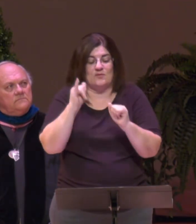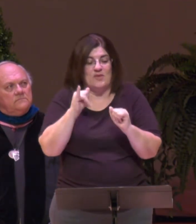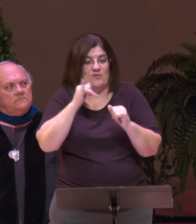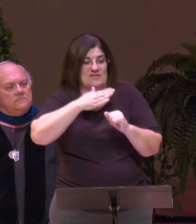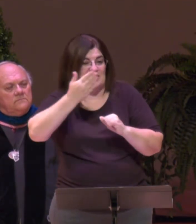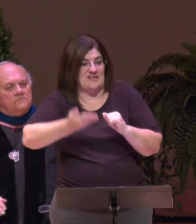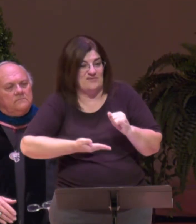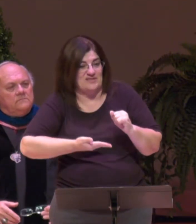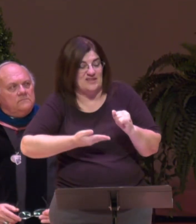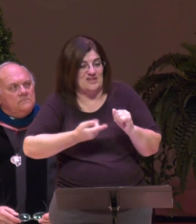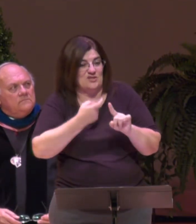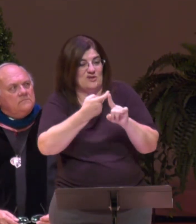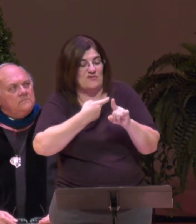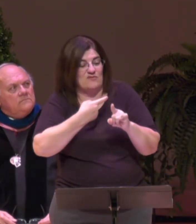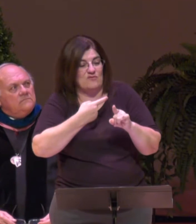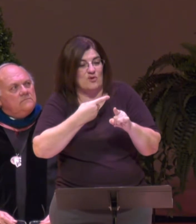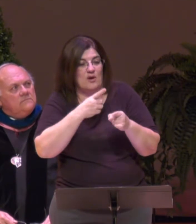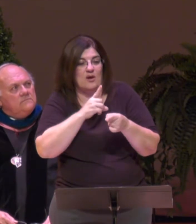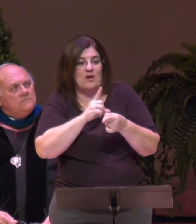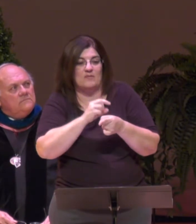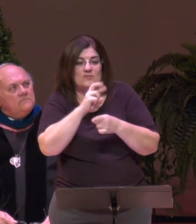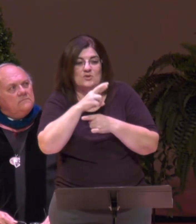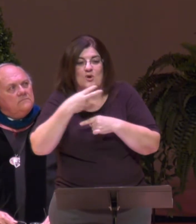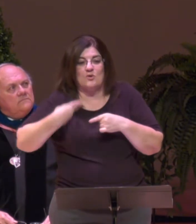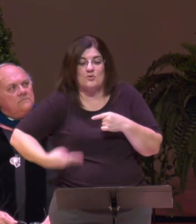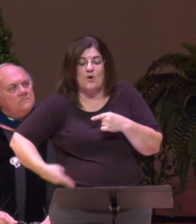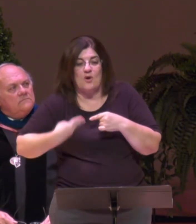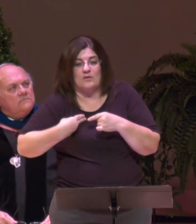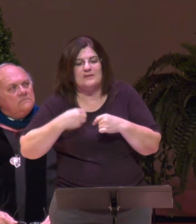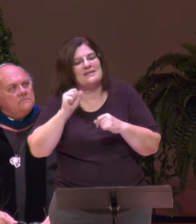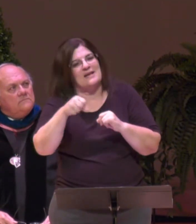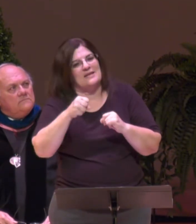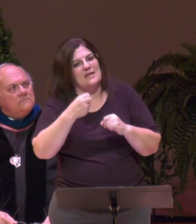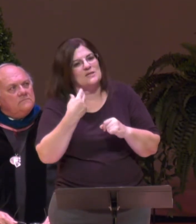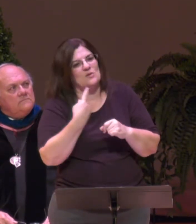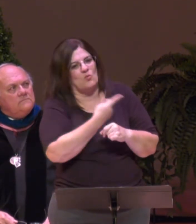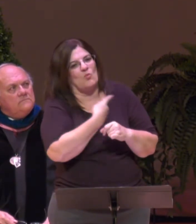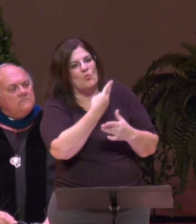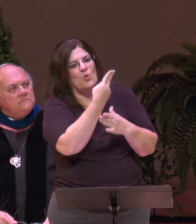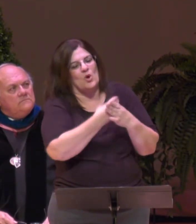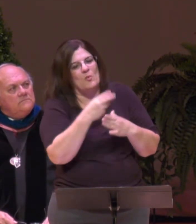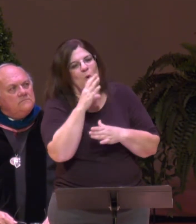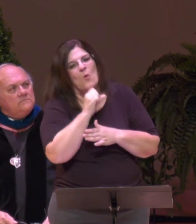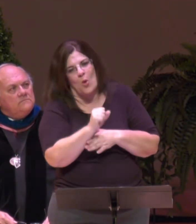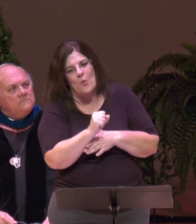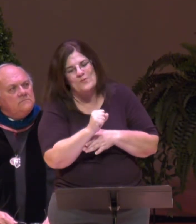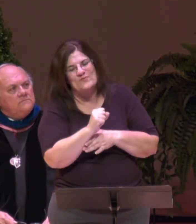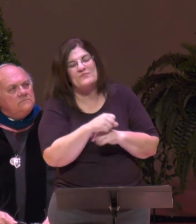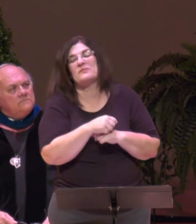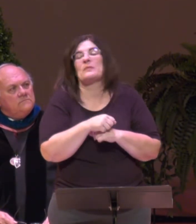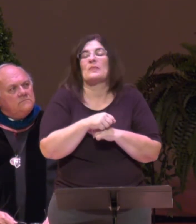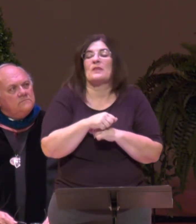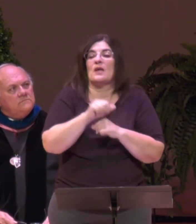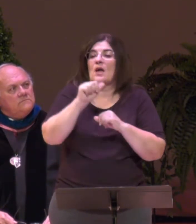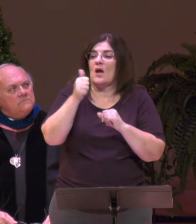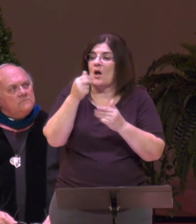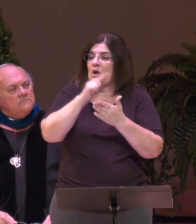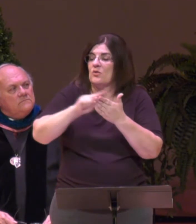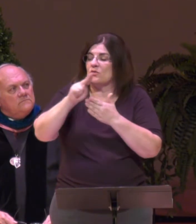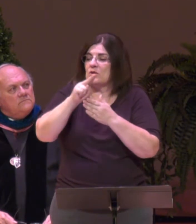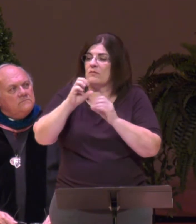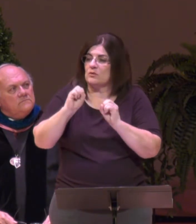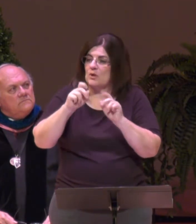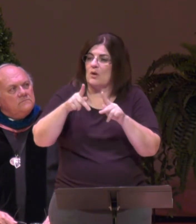years, yes, we're old, Dr. Jack Hawkins, Jr. At Troy, other university opportunities came my